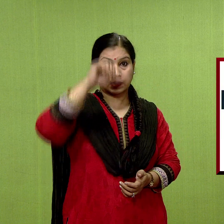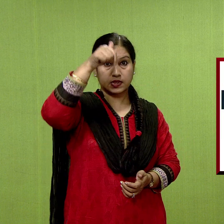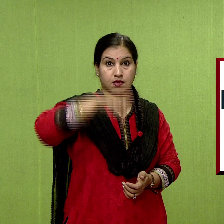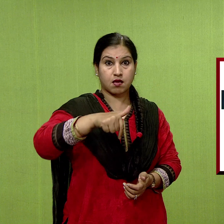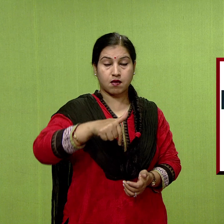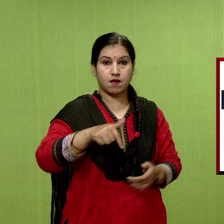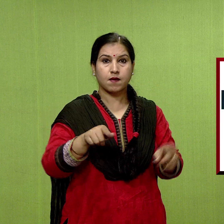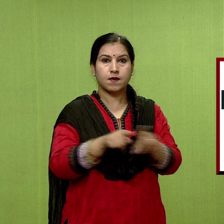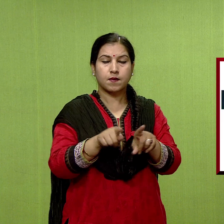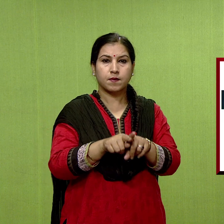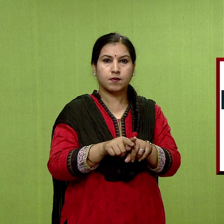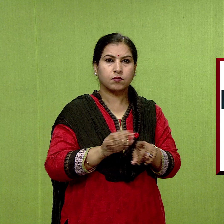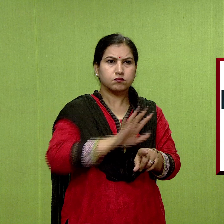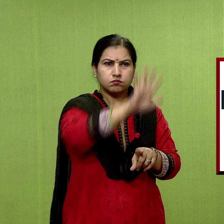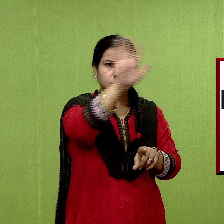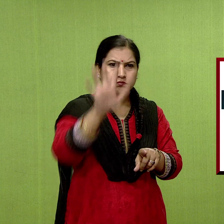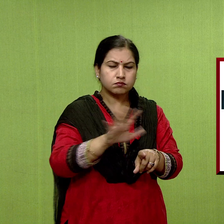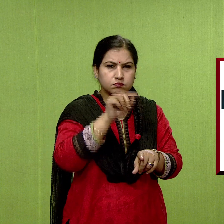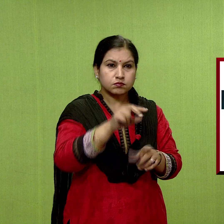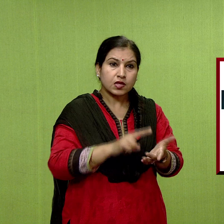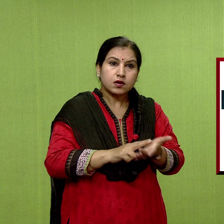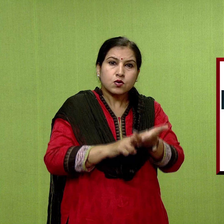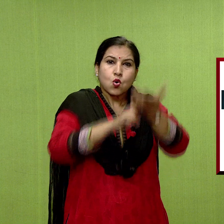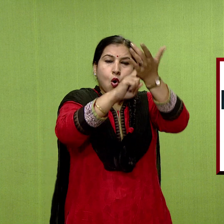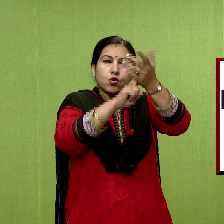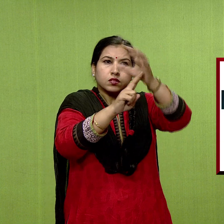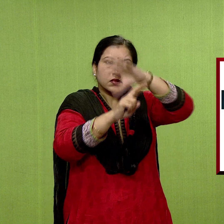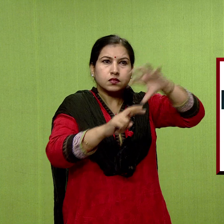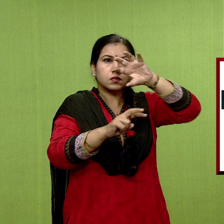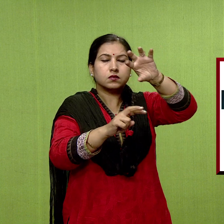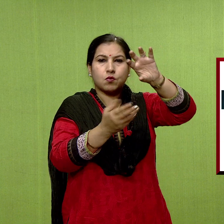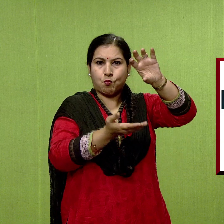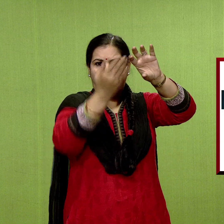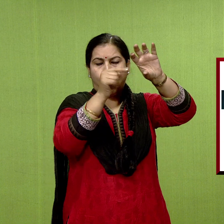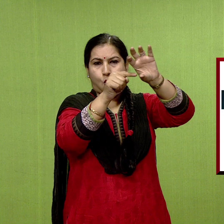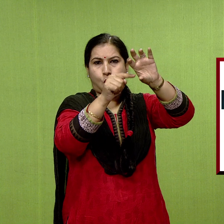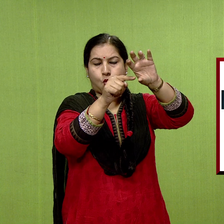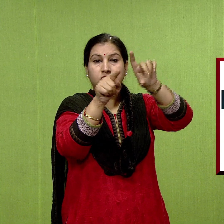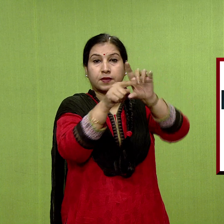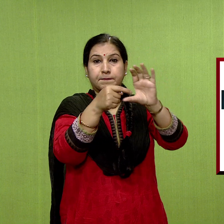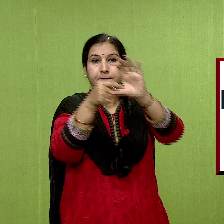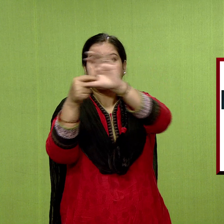India lies entirely in the northern hemisphere and eastern